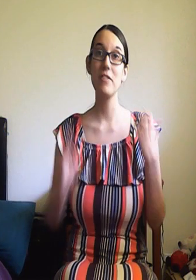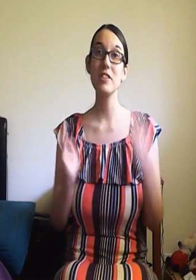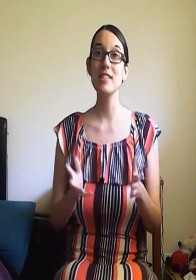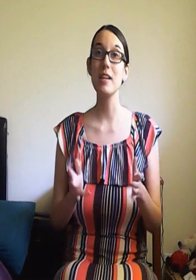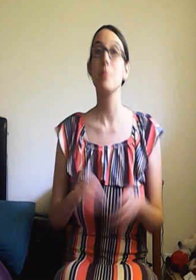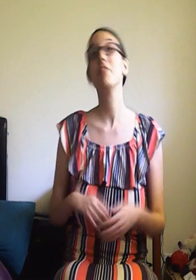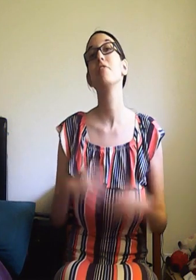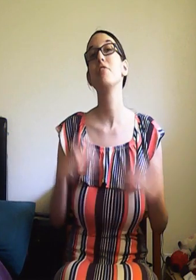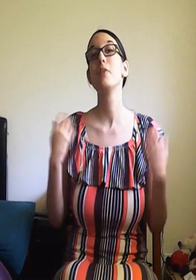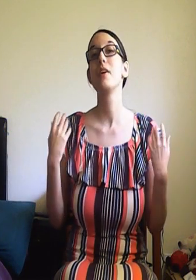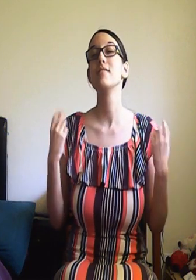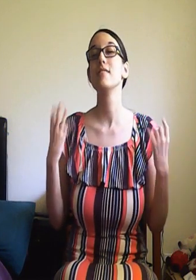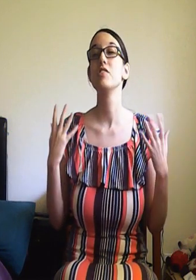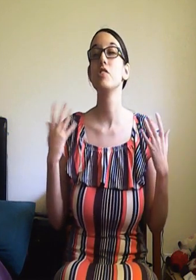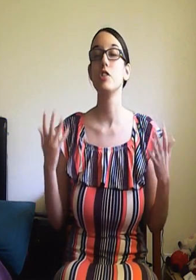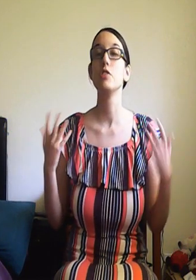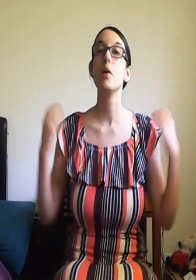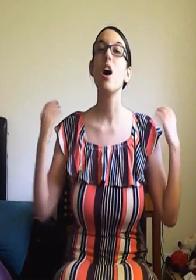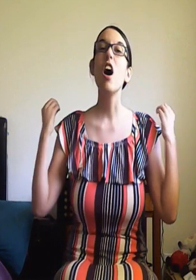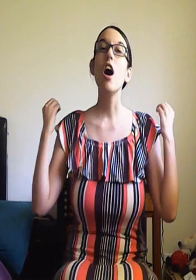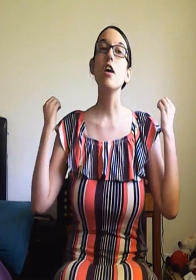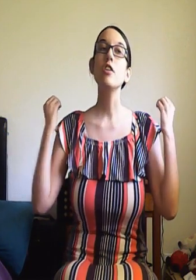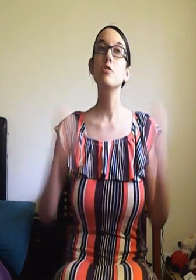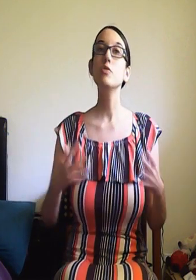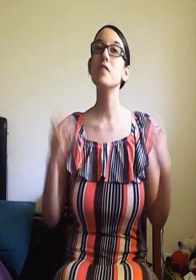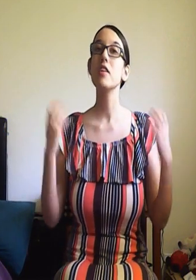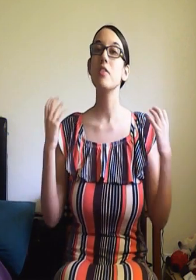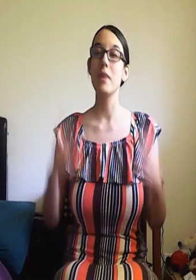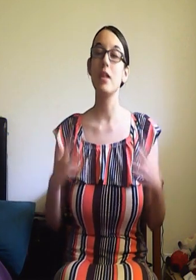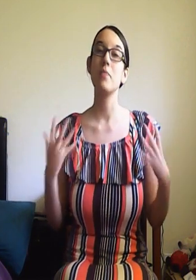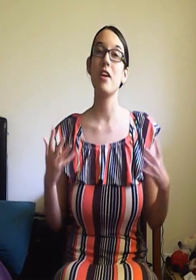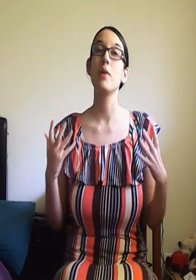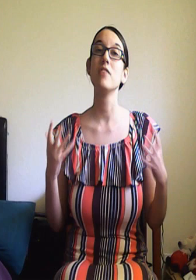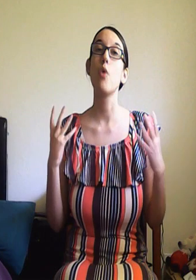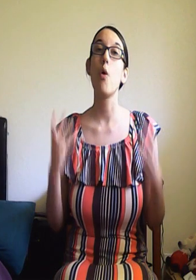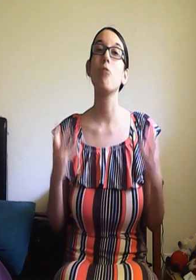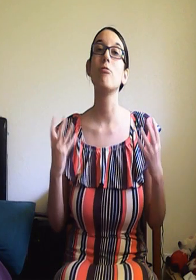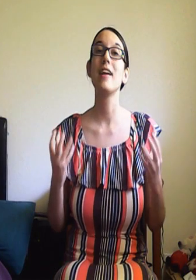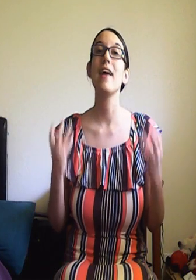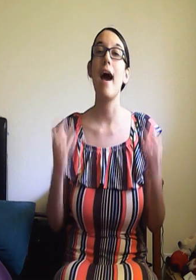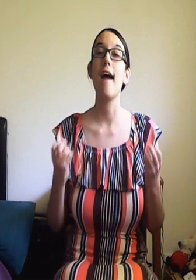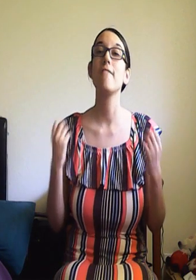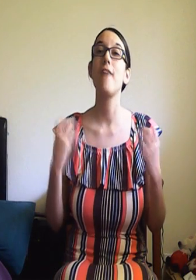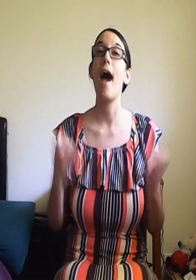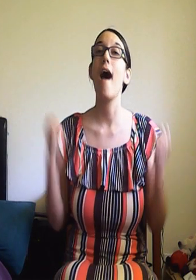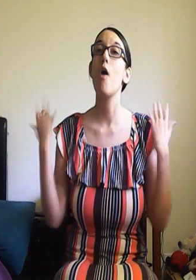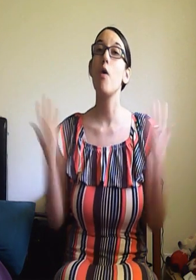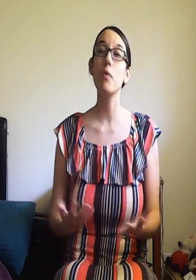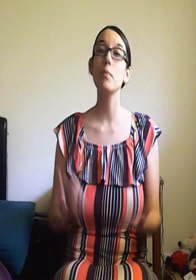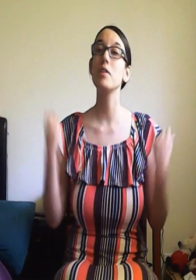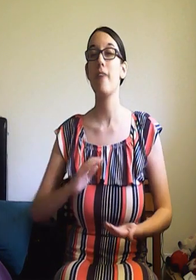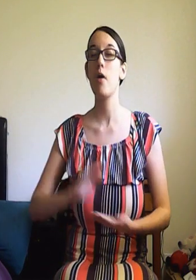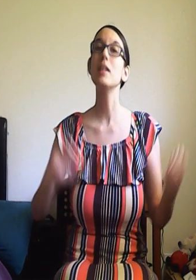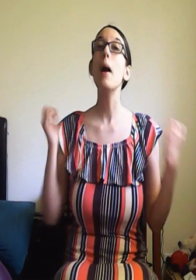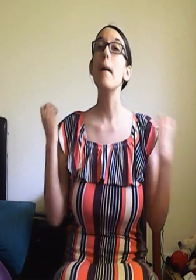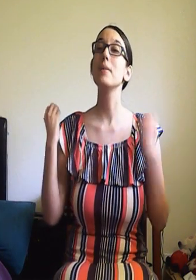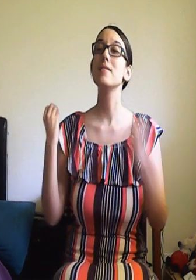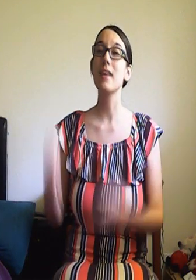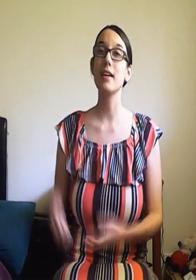First tip for you guys is to use the makeup that you guys already have at home. My second tip